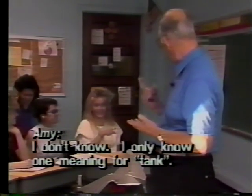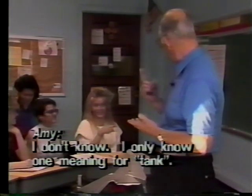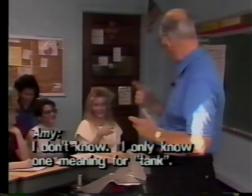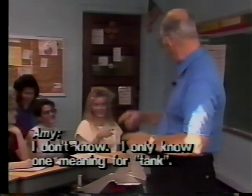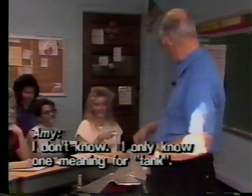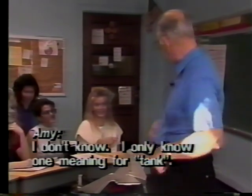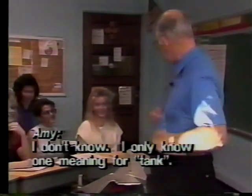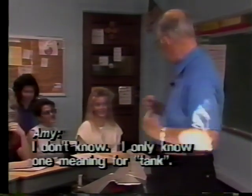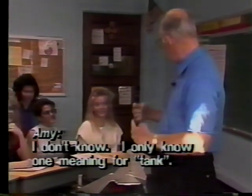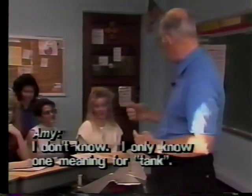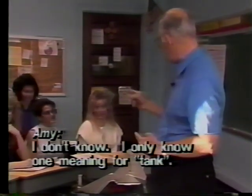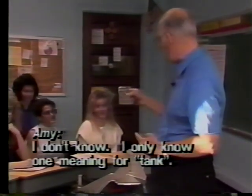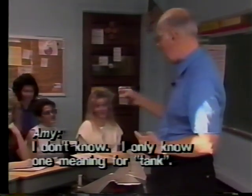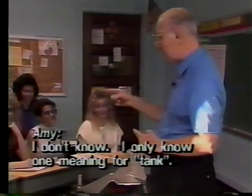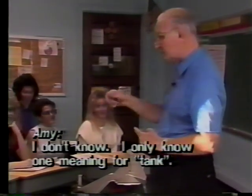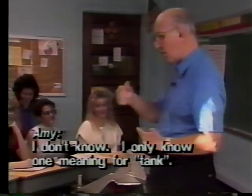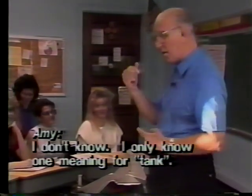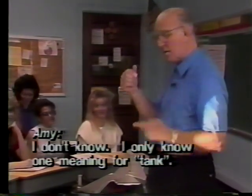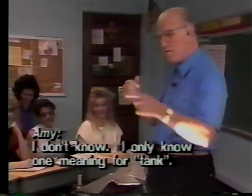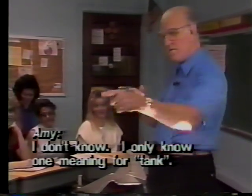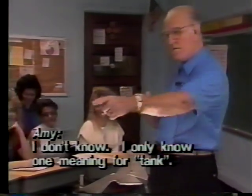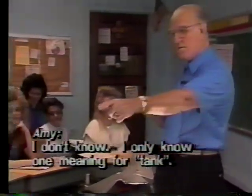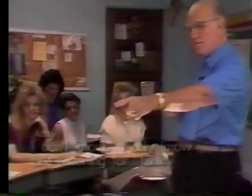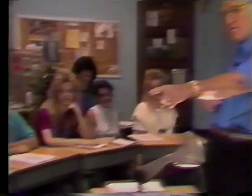What's the army? Anyone else know?